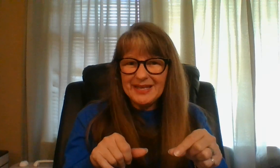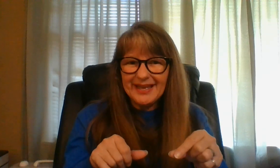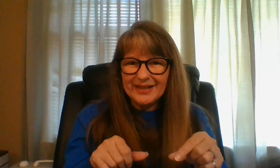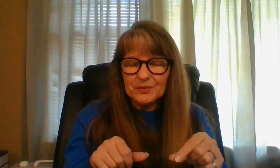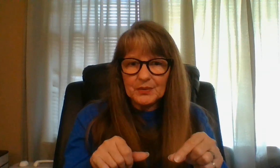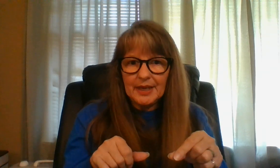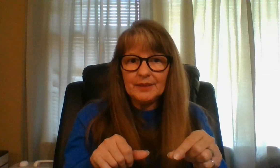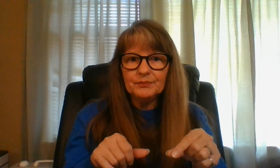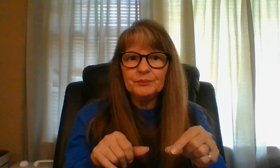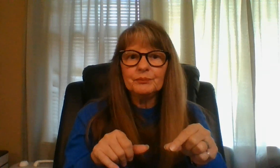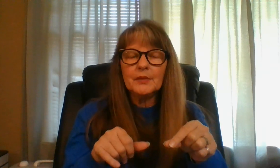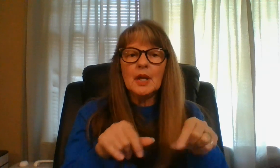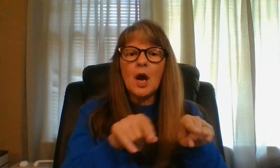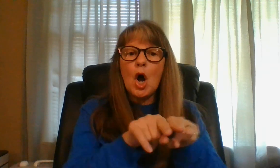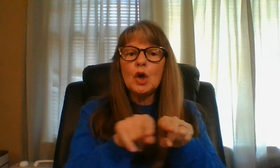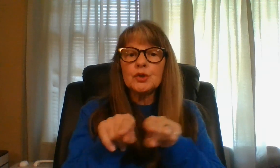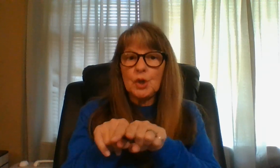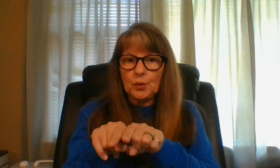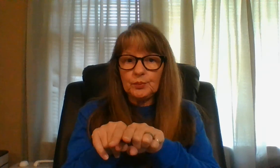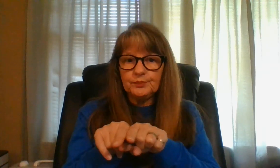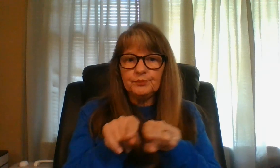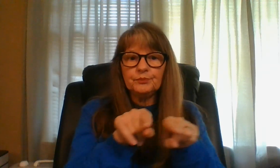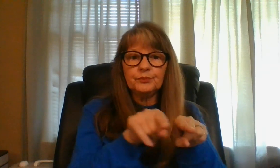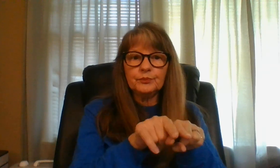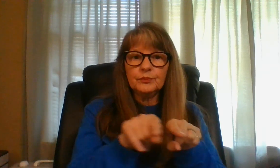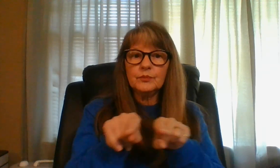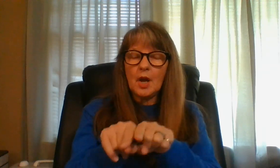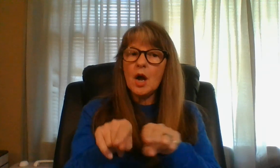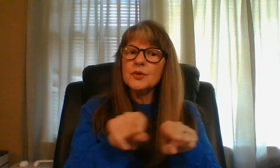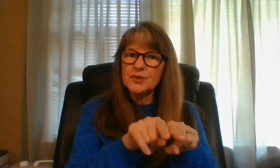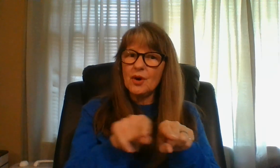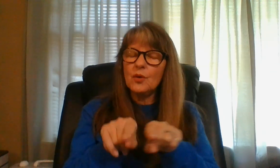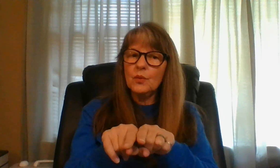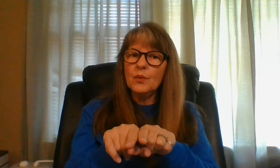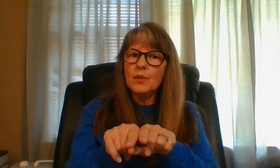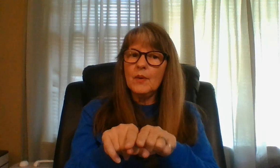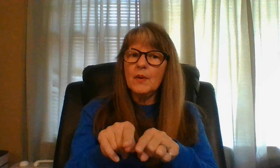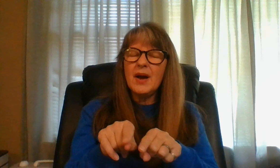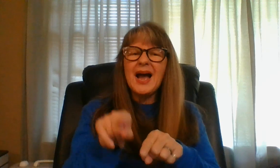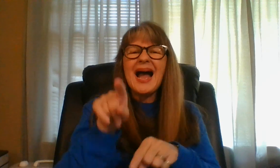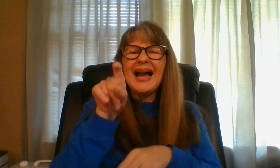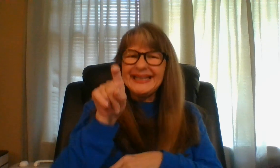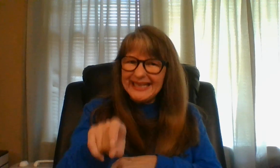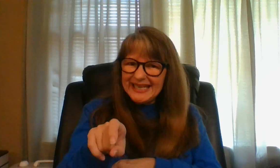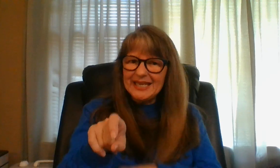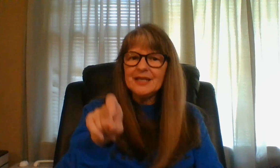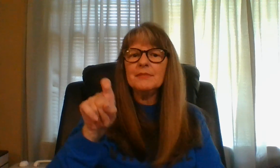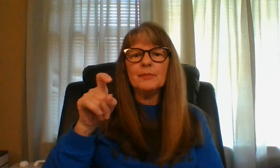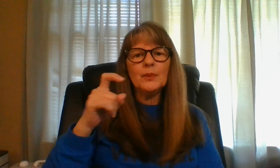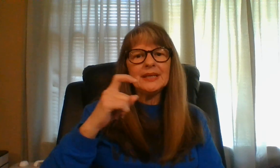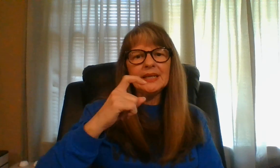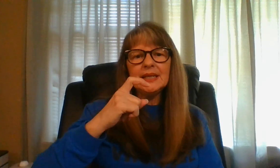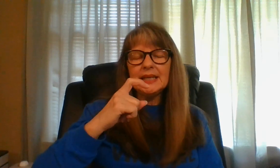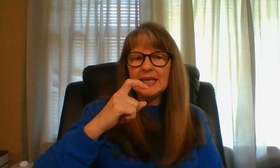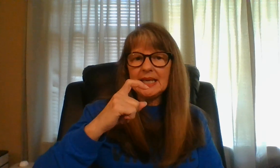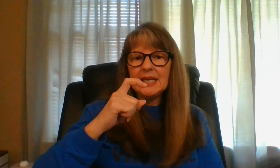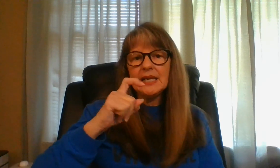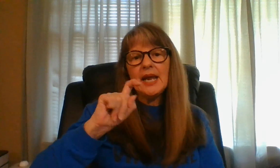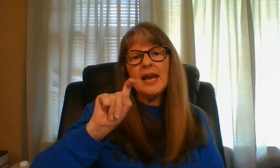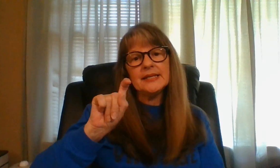that, right? Also, I need, remember we did need, and it's